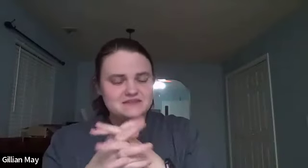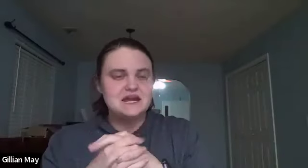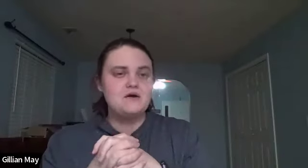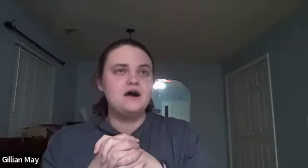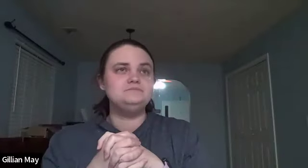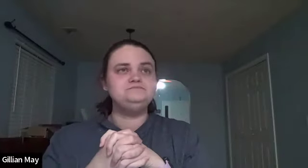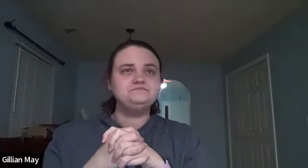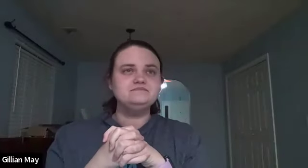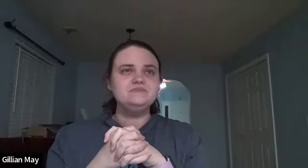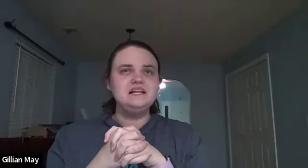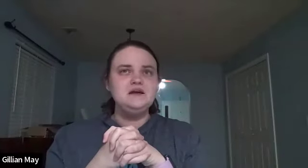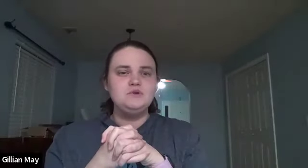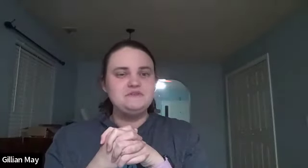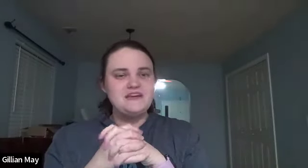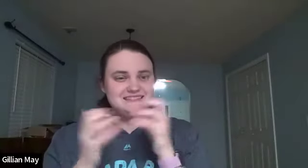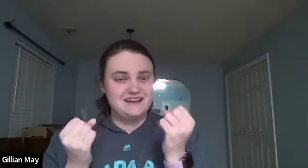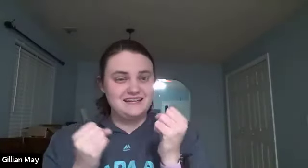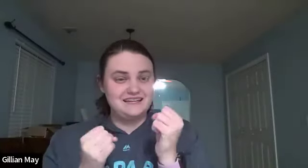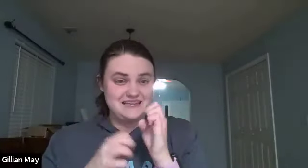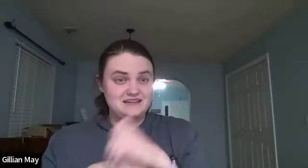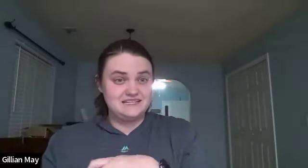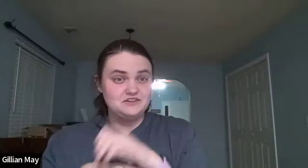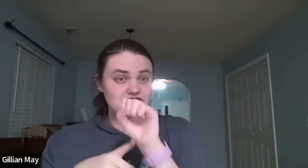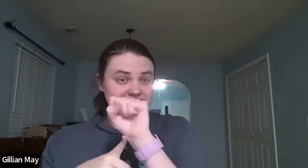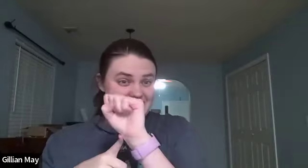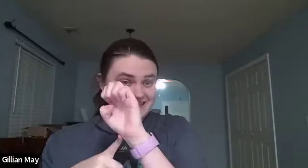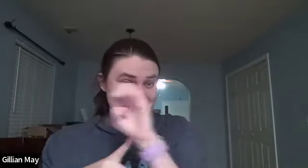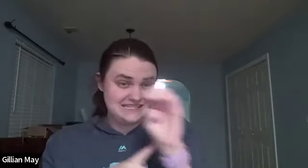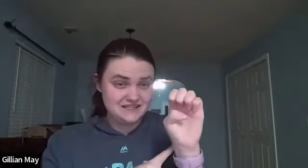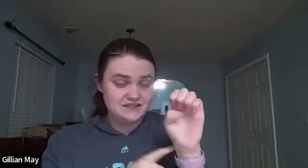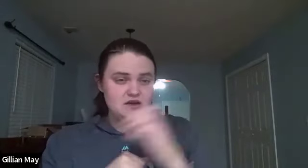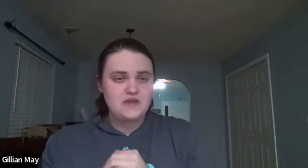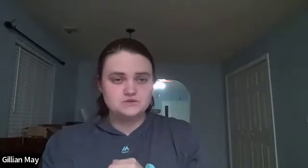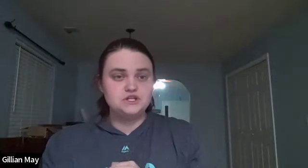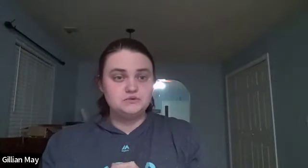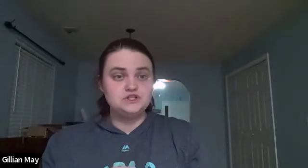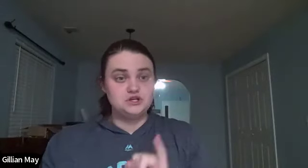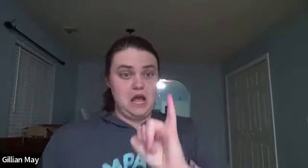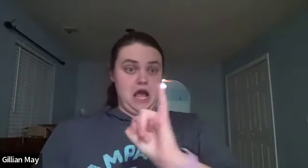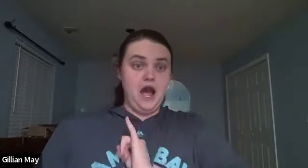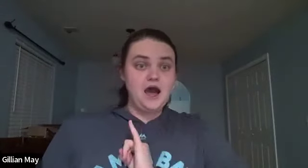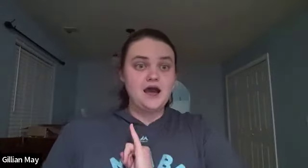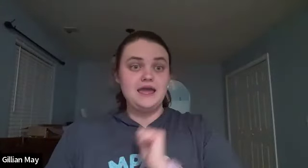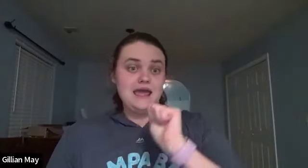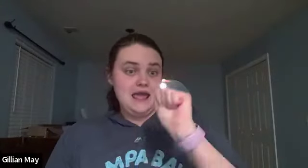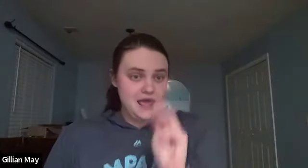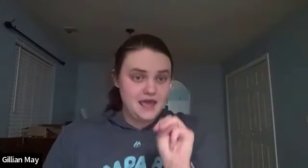now. But with that signing exact English, that C, that's when you would do I